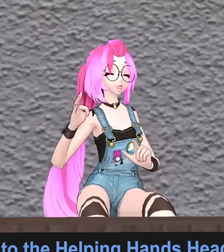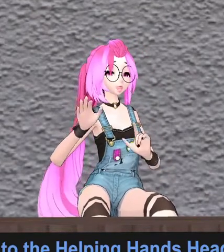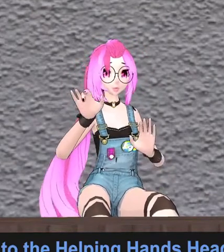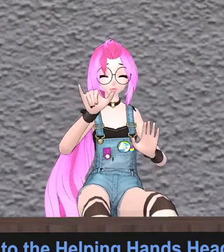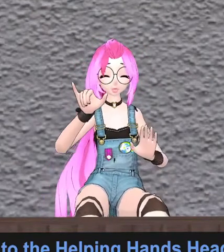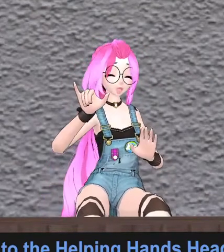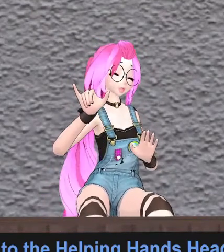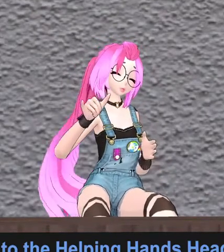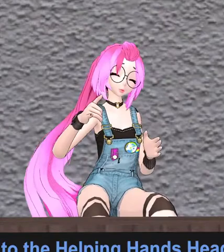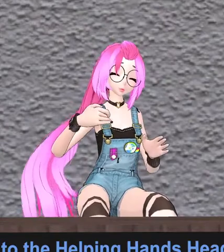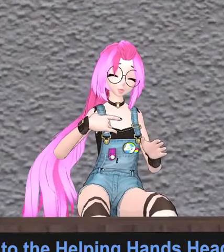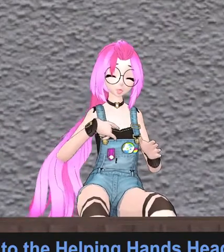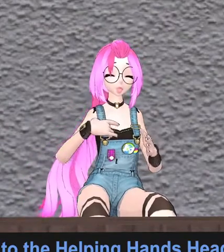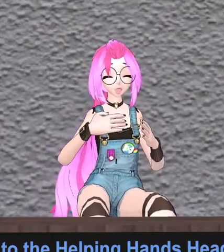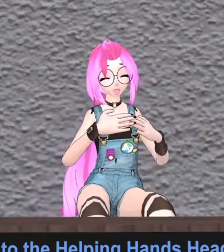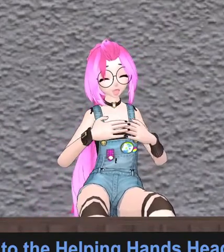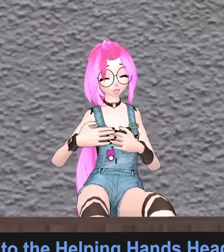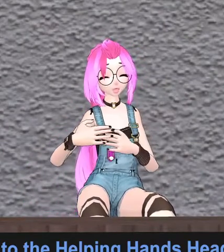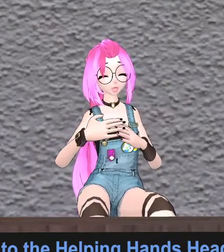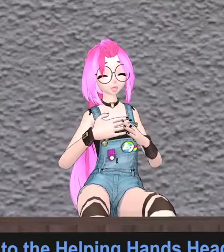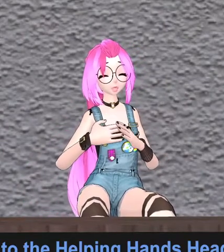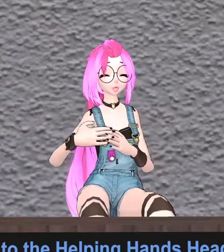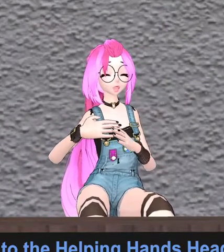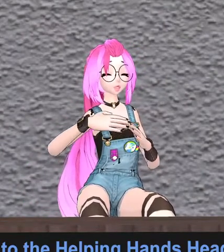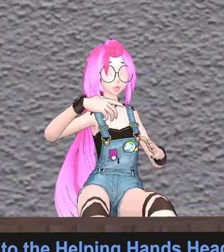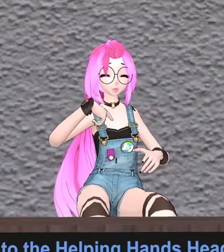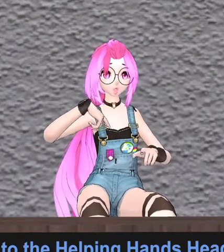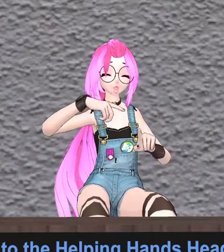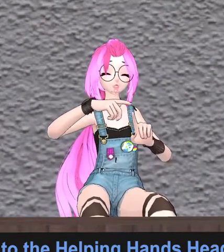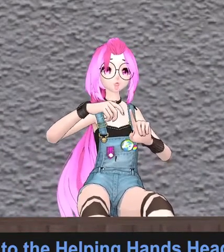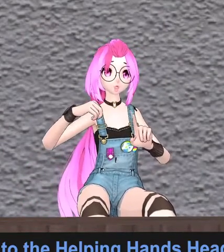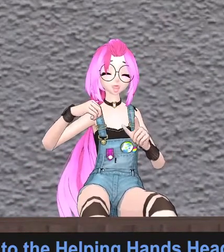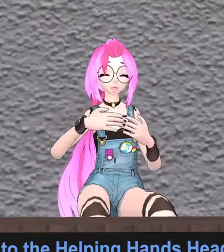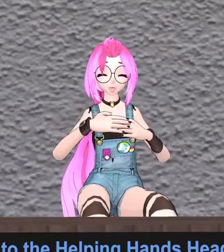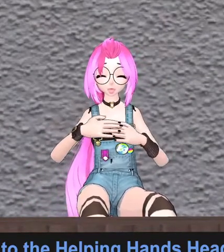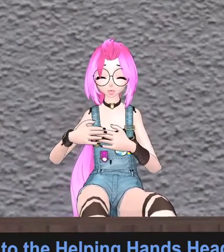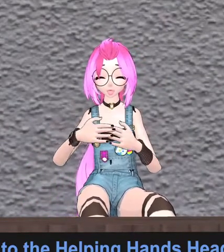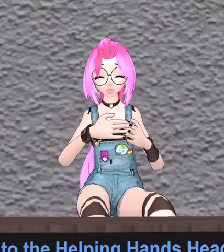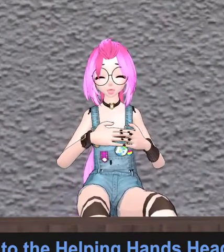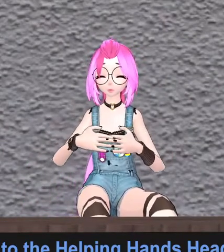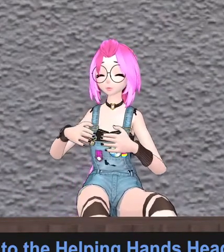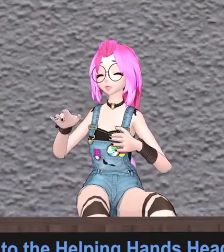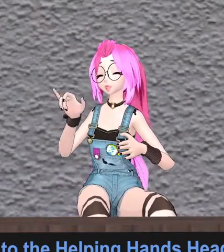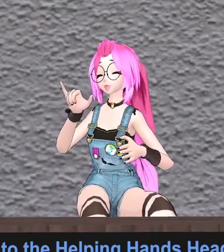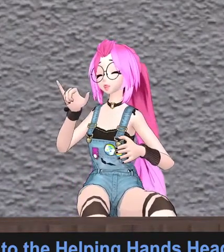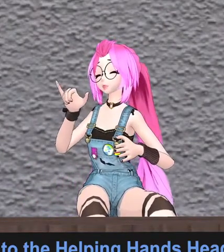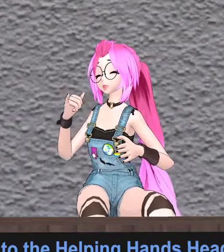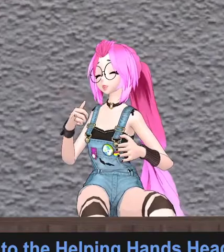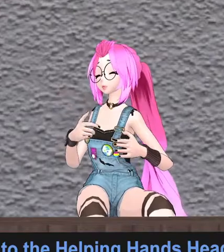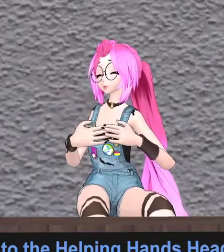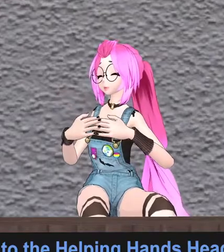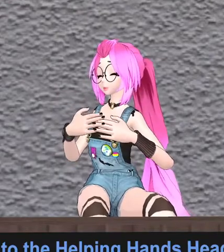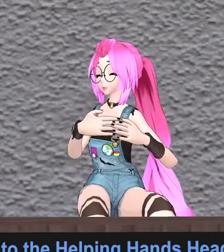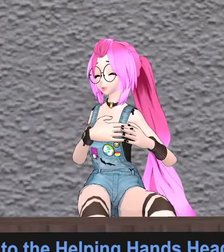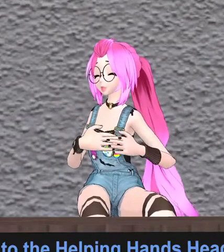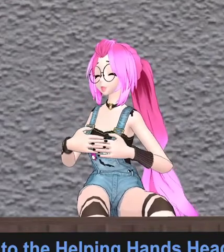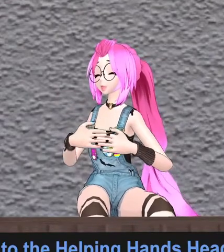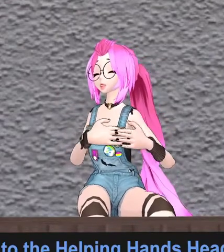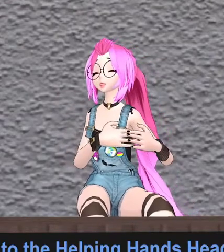Okay, same sign. So if you're like I am an American or I'm from America, same sign. Okay. Does that make